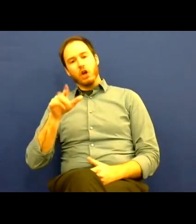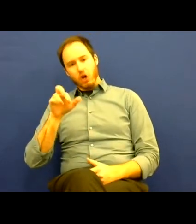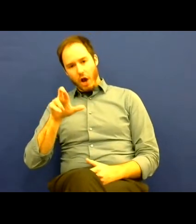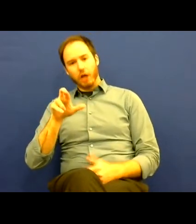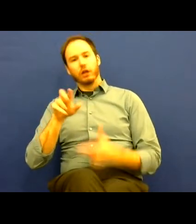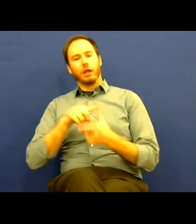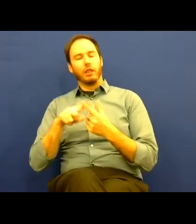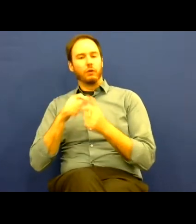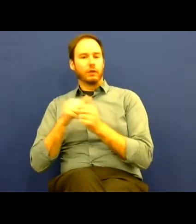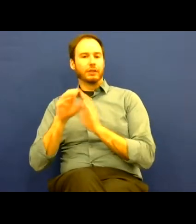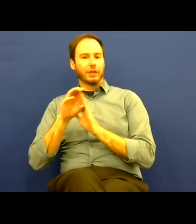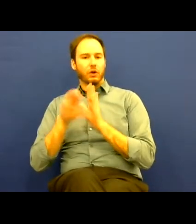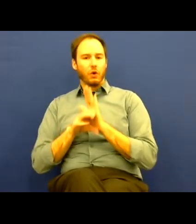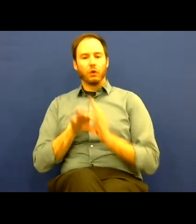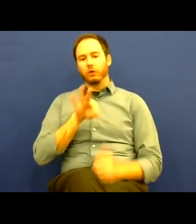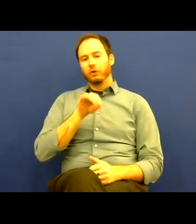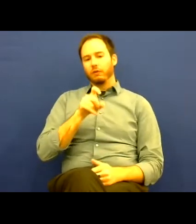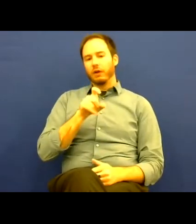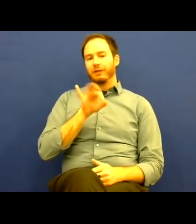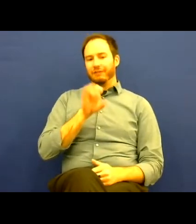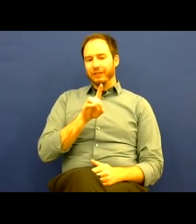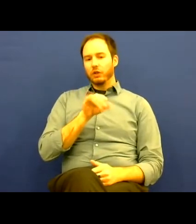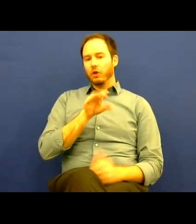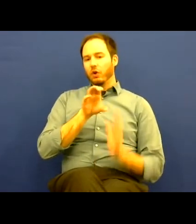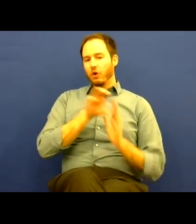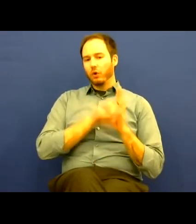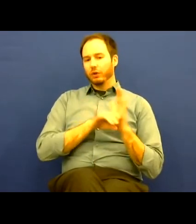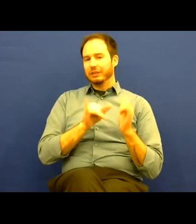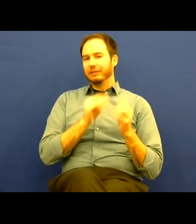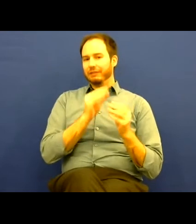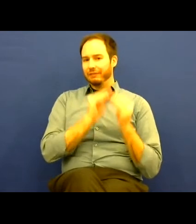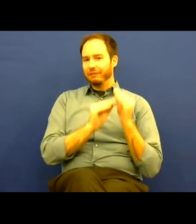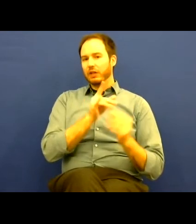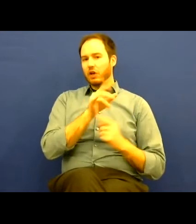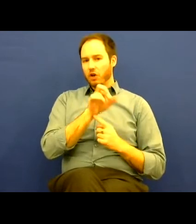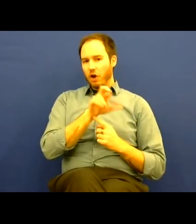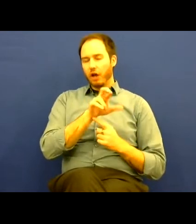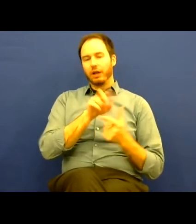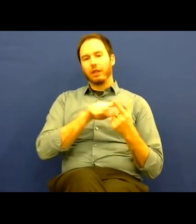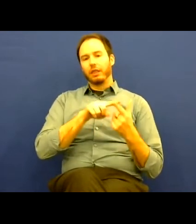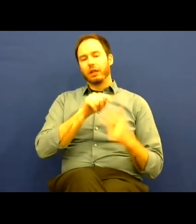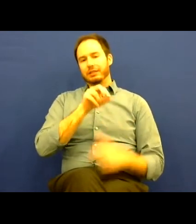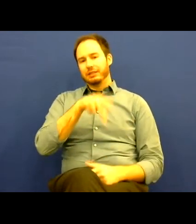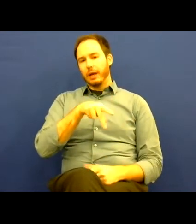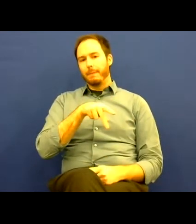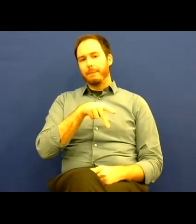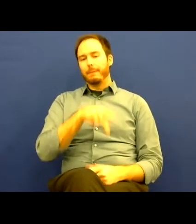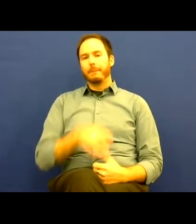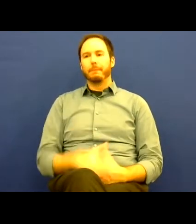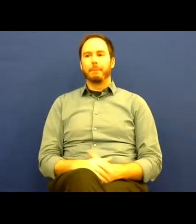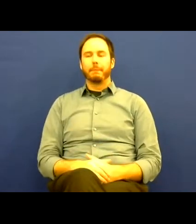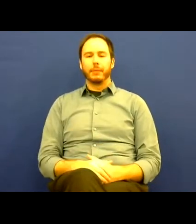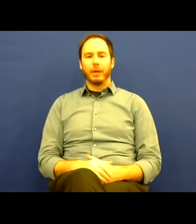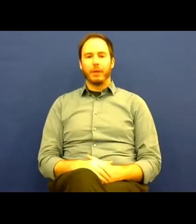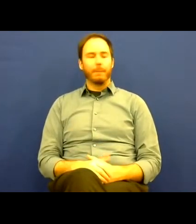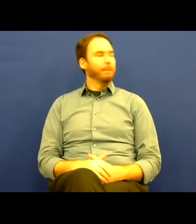So Foxfield 1 has a few items left to be fixing gutters and then topping it.